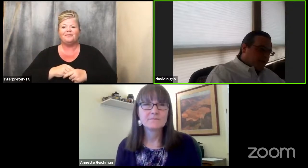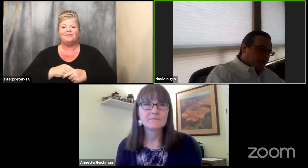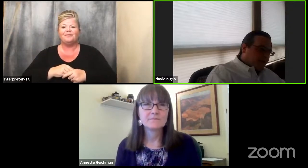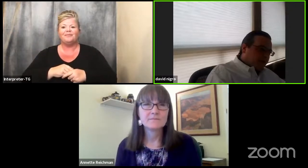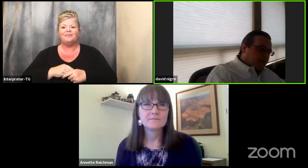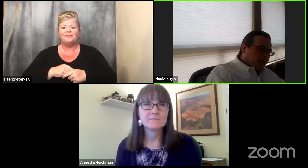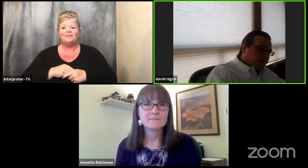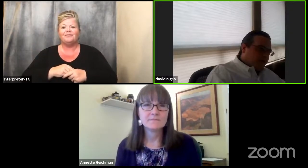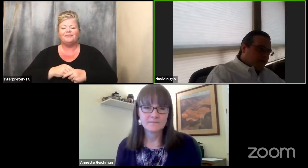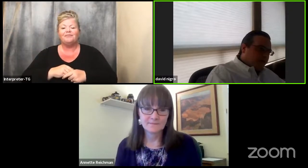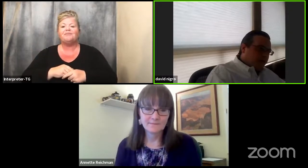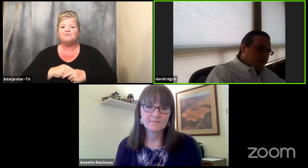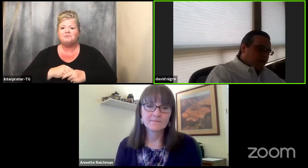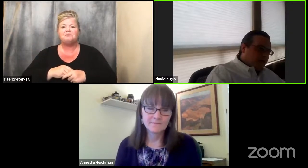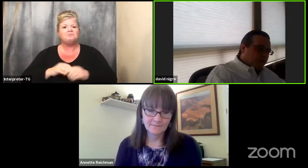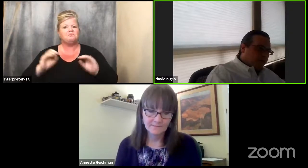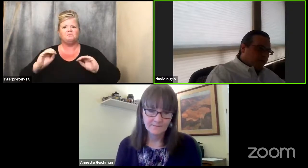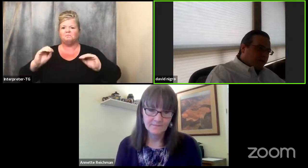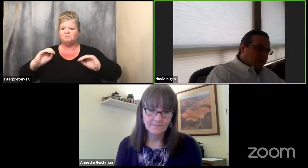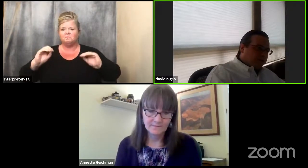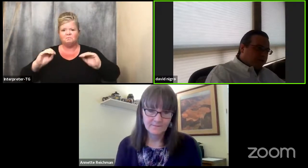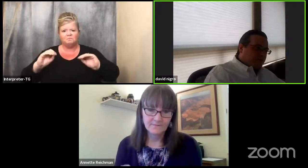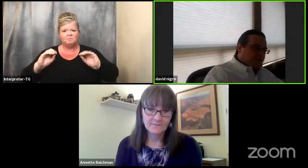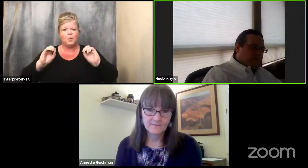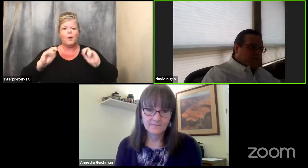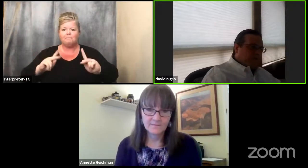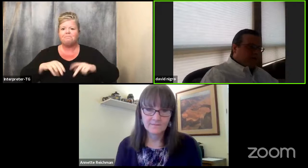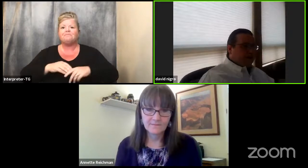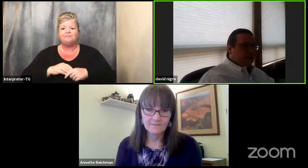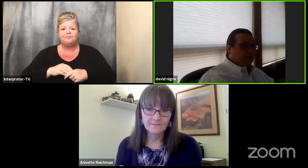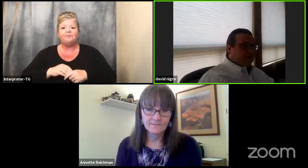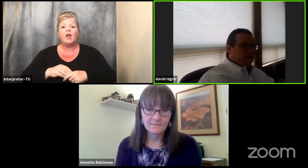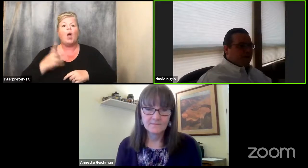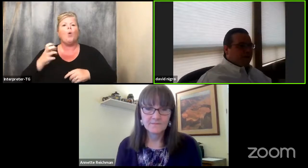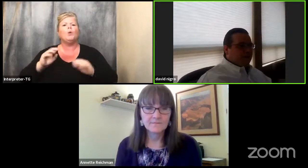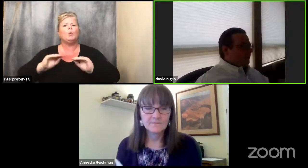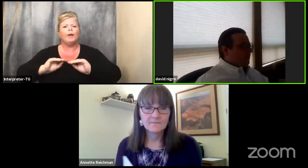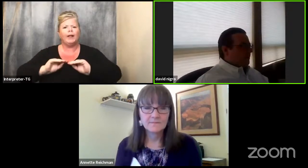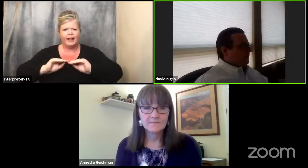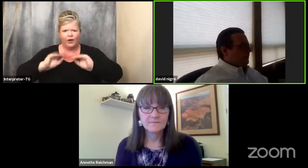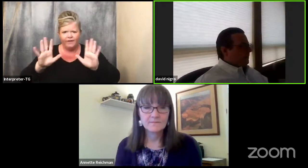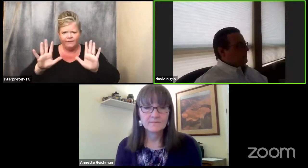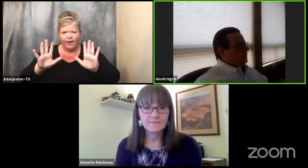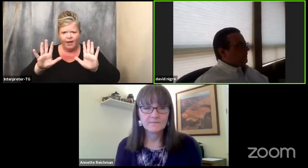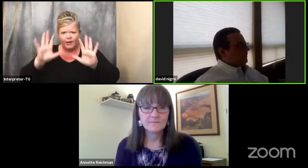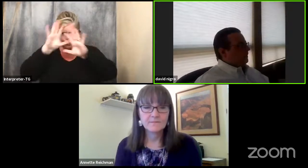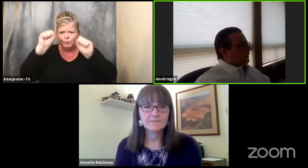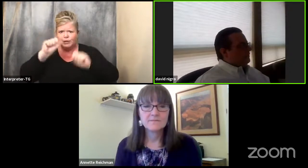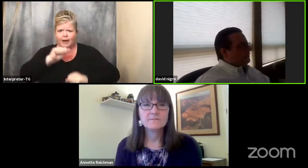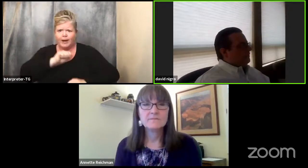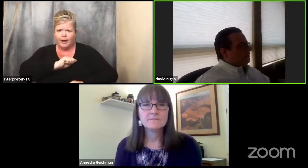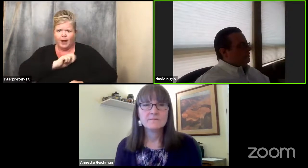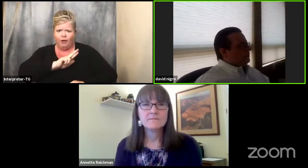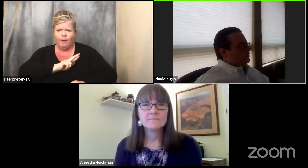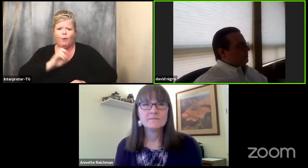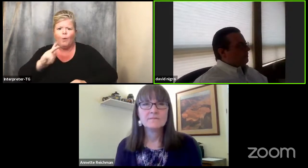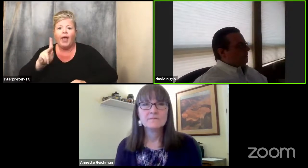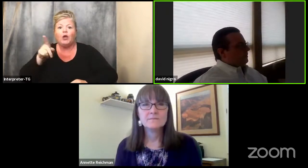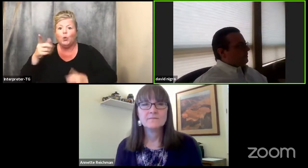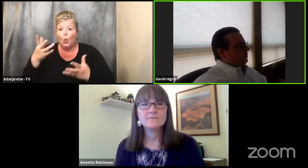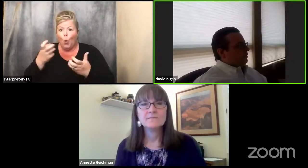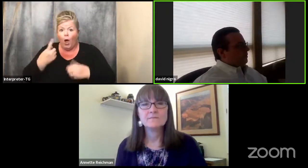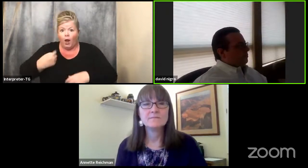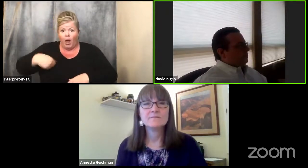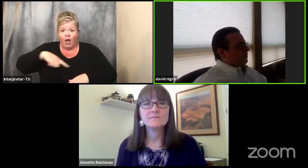And I don't see any right now. So to clarify, Superintendent Reichman, I think what you're asking us to do